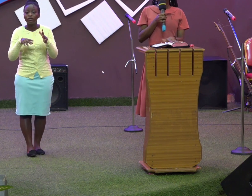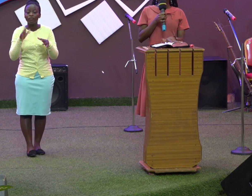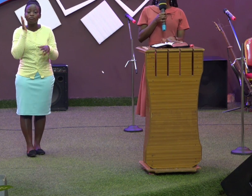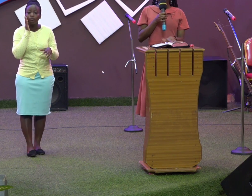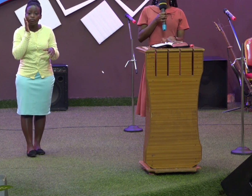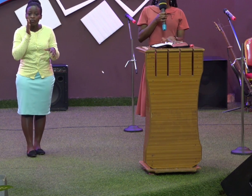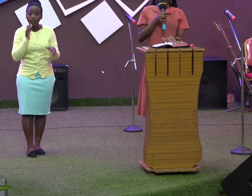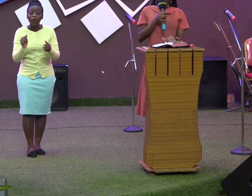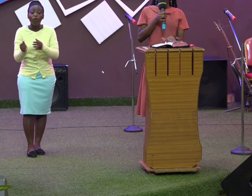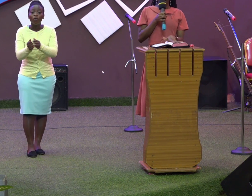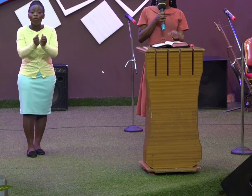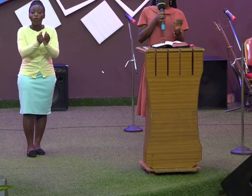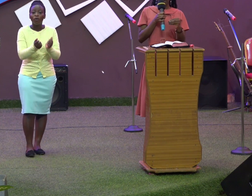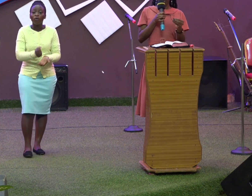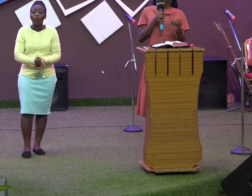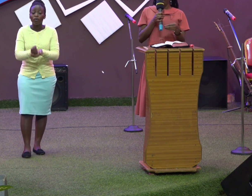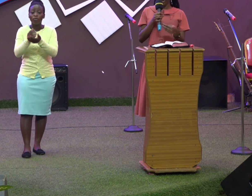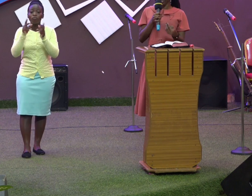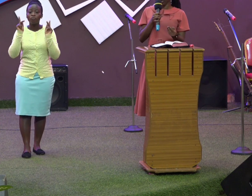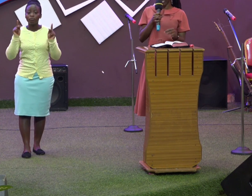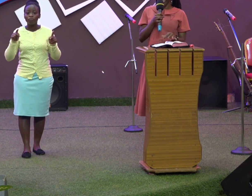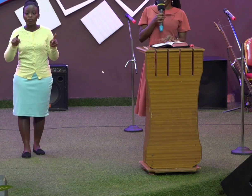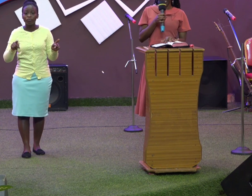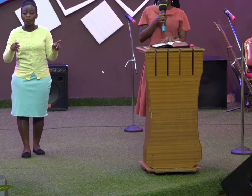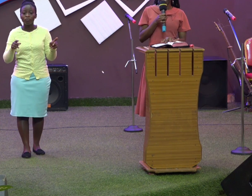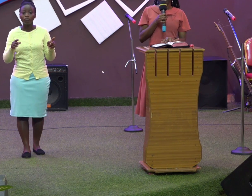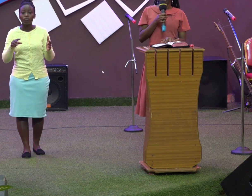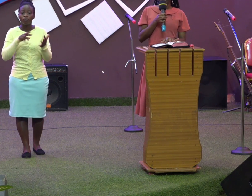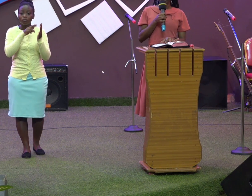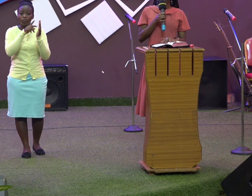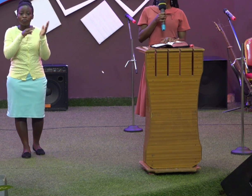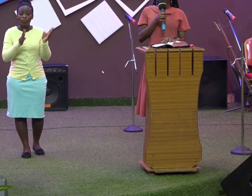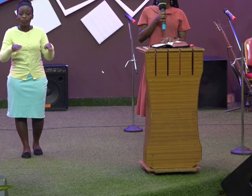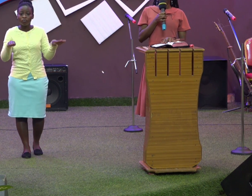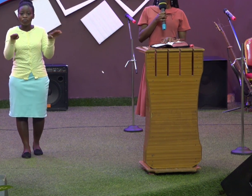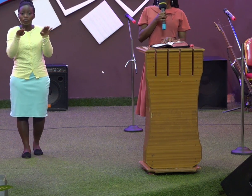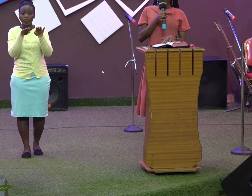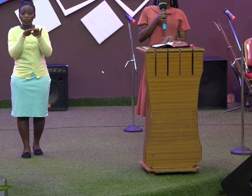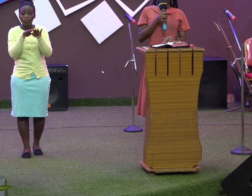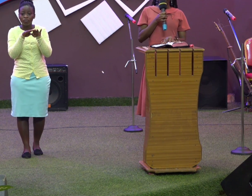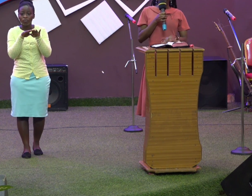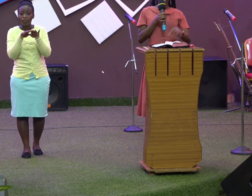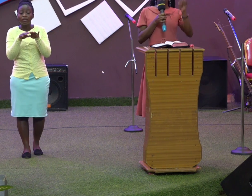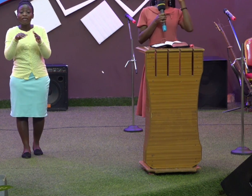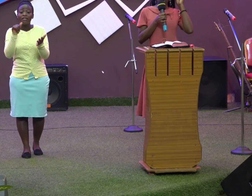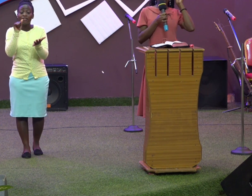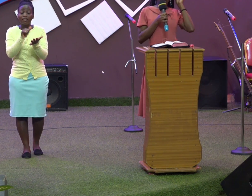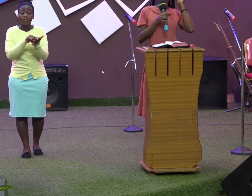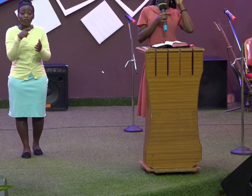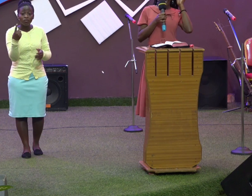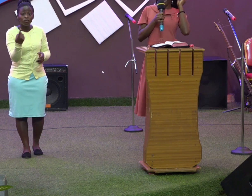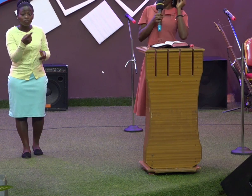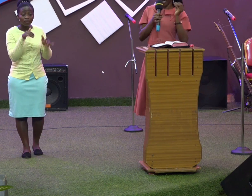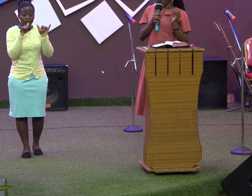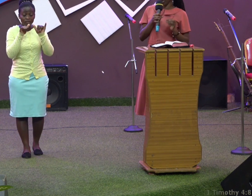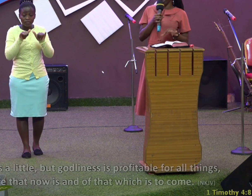bantu kuandika endagaano abatunde ttaka. They help people trade covenant those selling their land. Oyo asigaza okusoma kwe kulinga we kuli. That one will remain